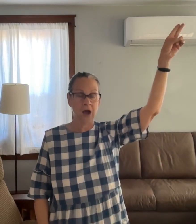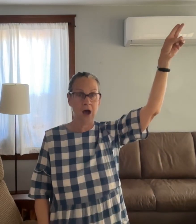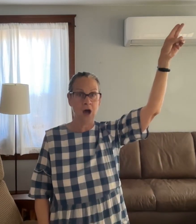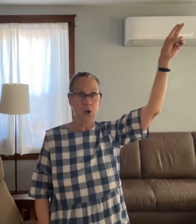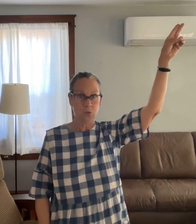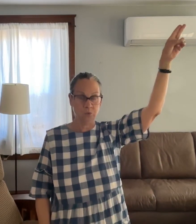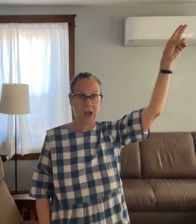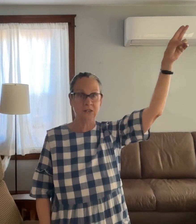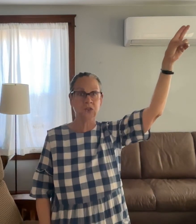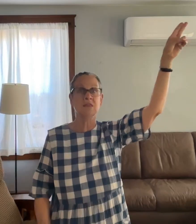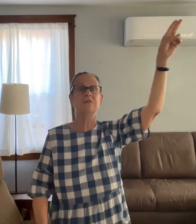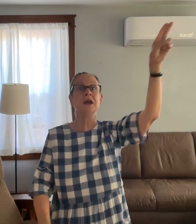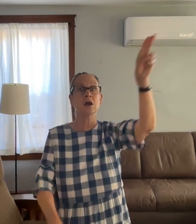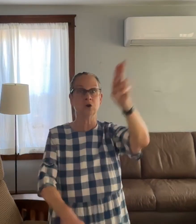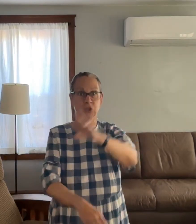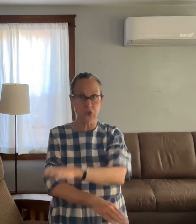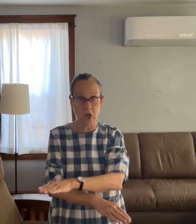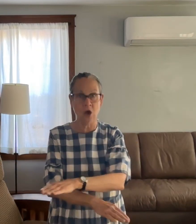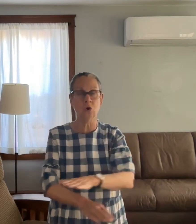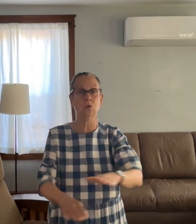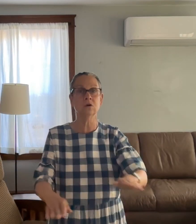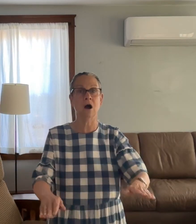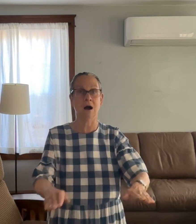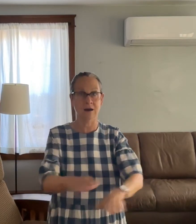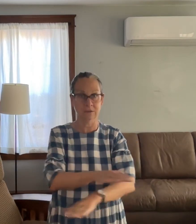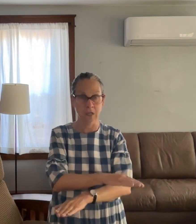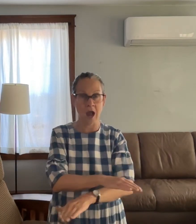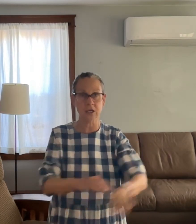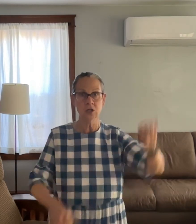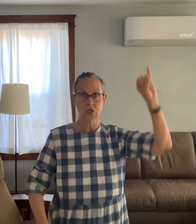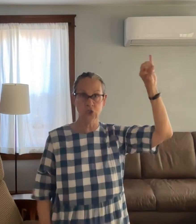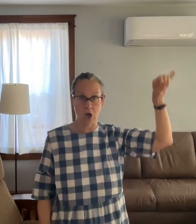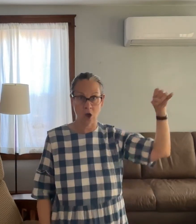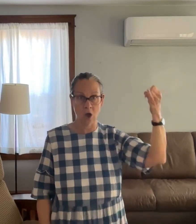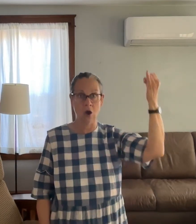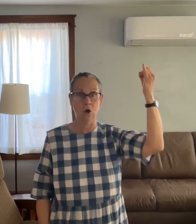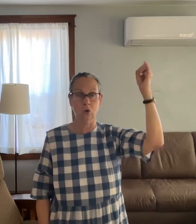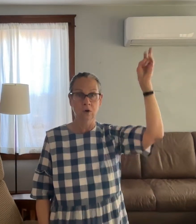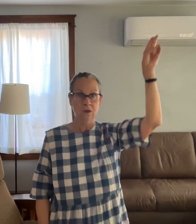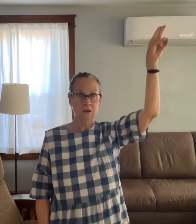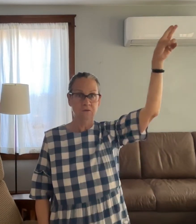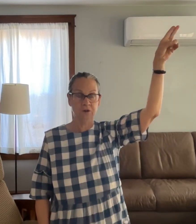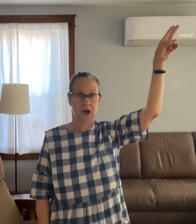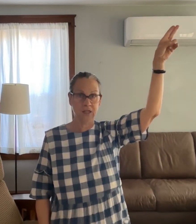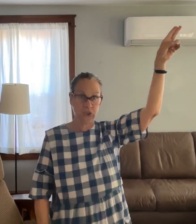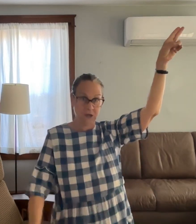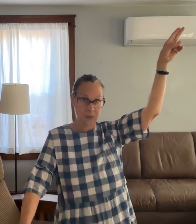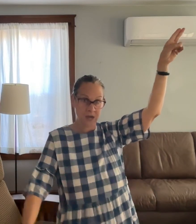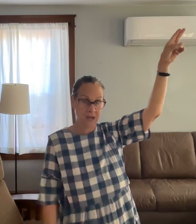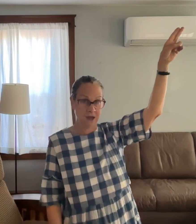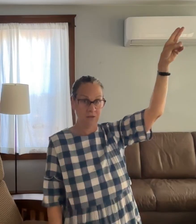Jehovah. Rest. There's no God like Jehovah. Did you get that hand out of the